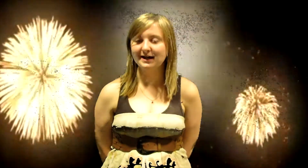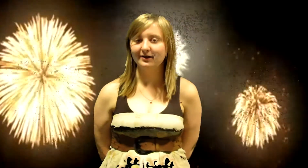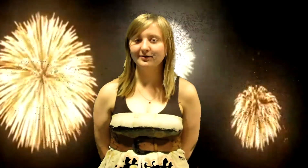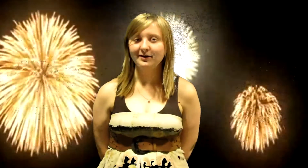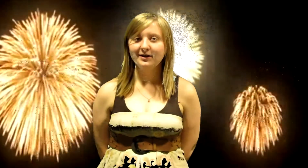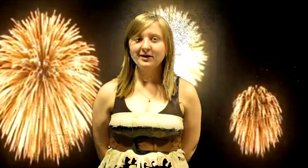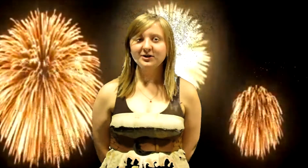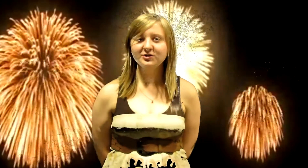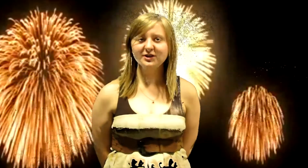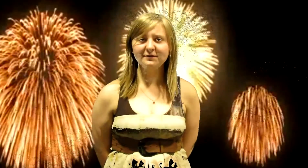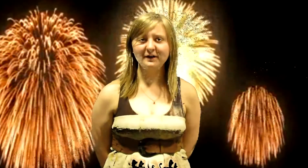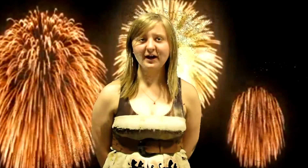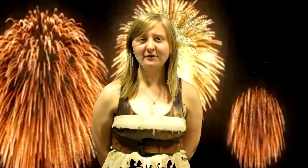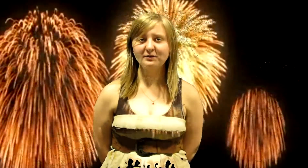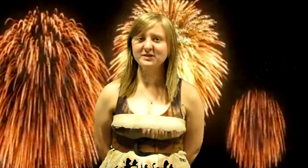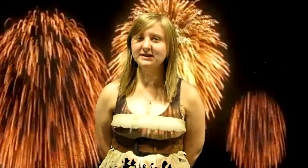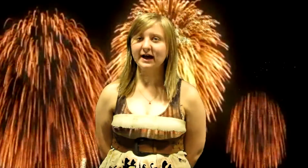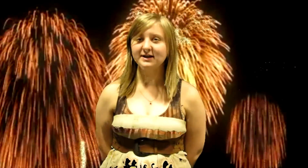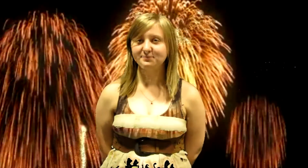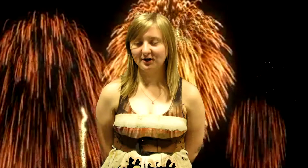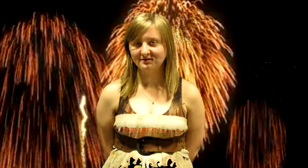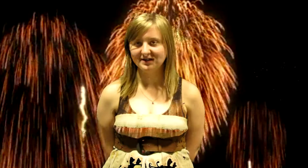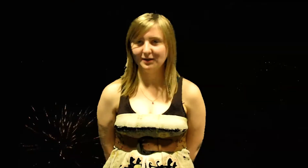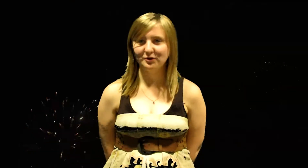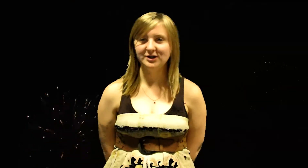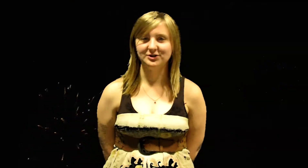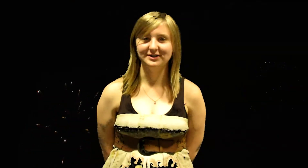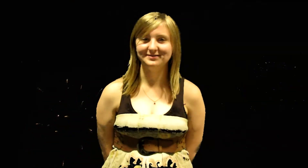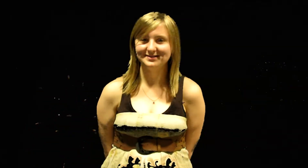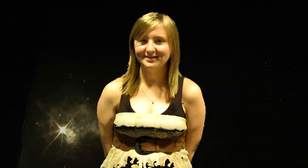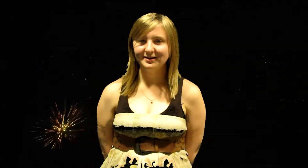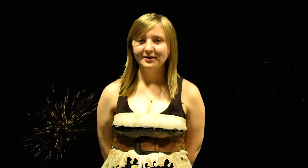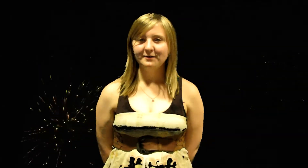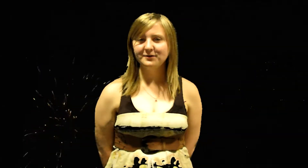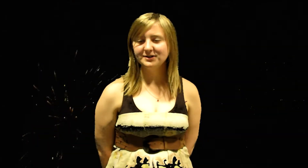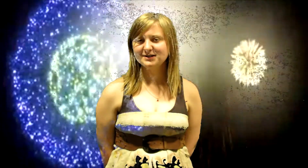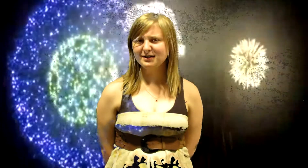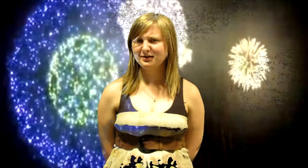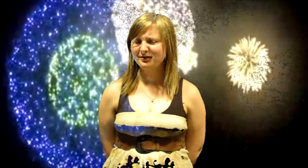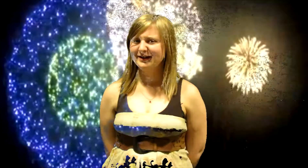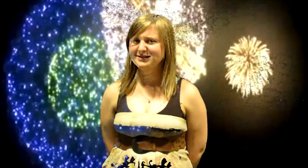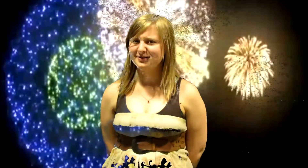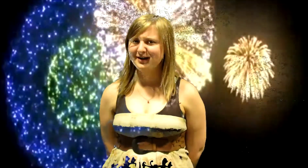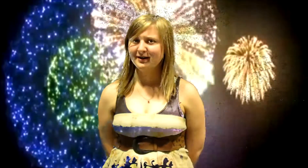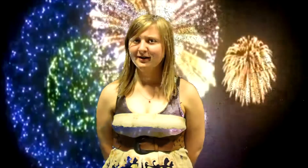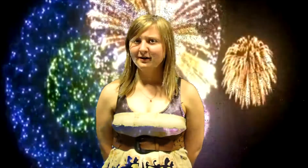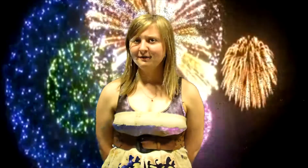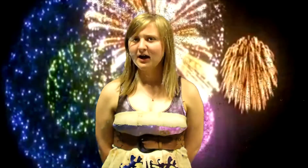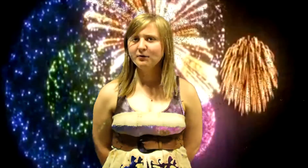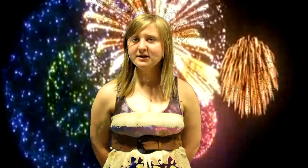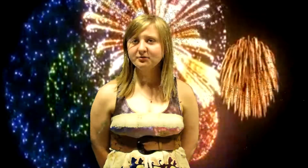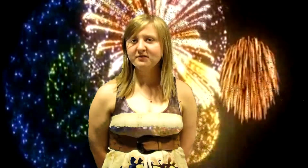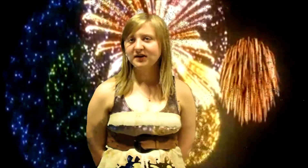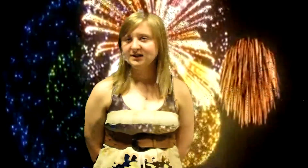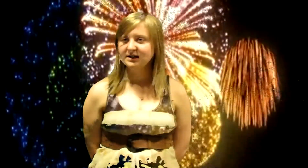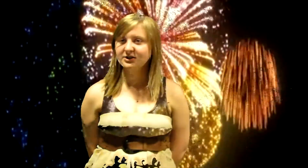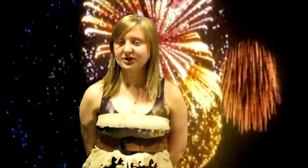sound, usually fire from the sky as part of celebrations. First, a little history. Fireworks were invented in